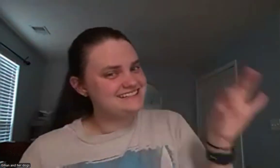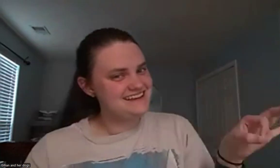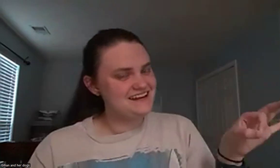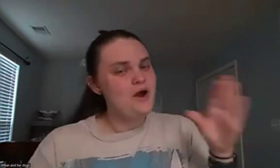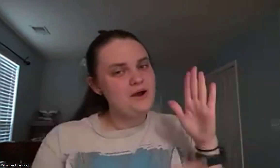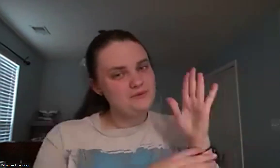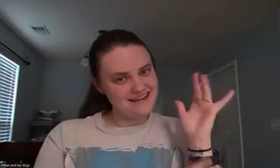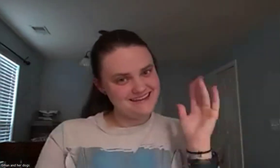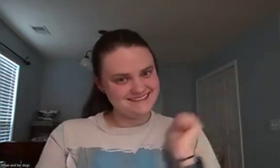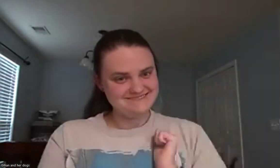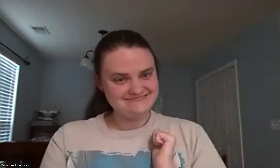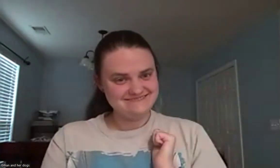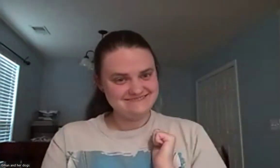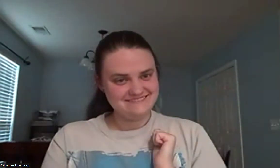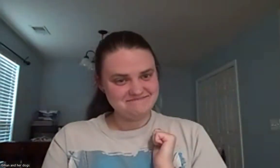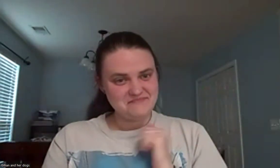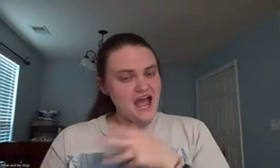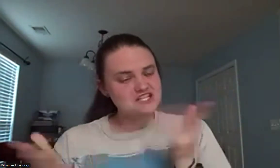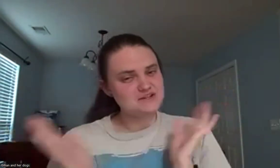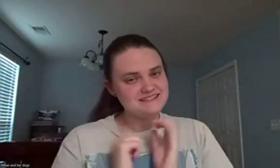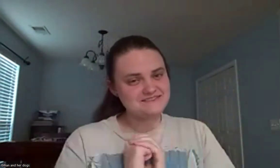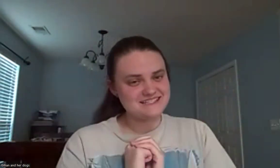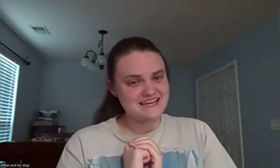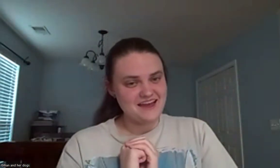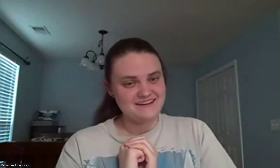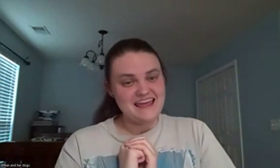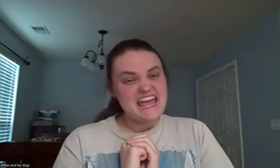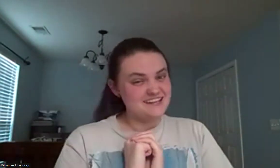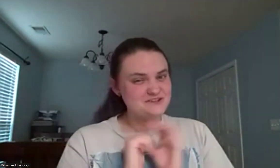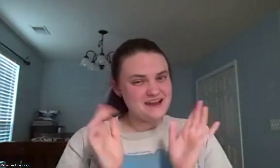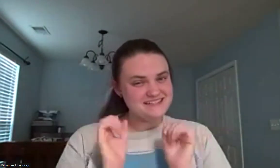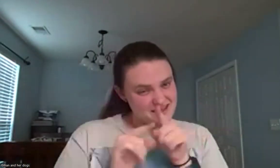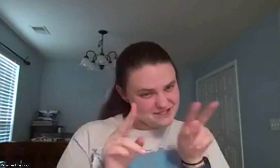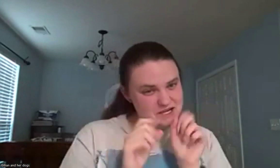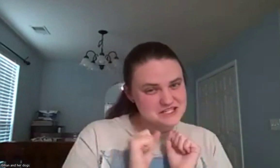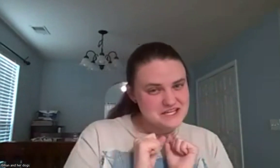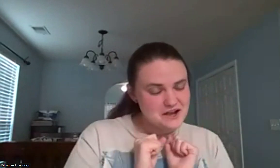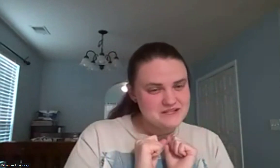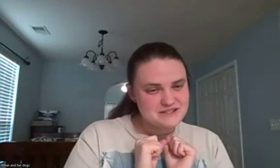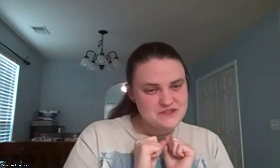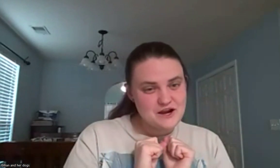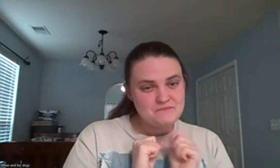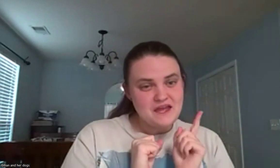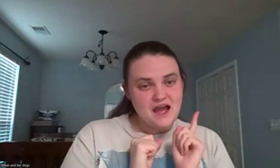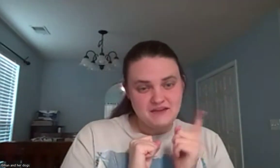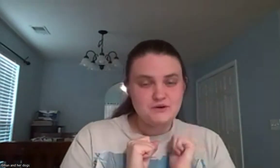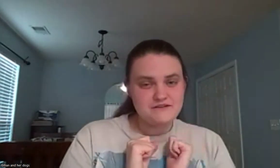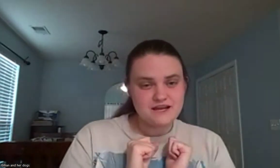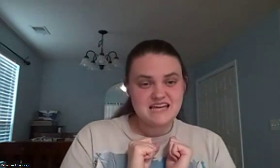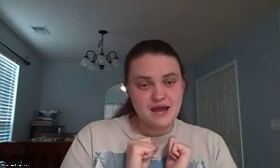999 on one hand. I just always love to say that. And if you guys, especially the young ones over there, if you have friends, I would